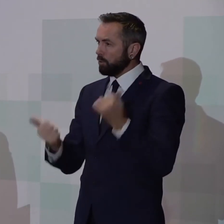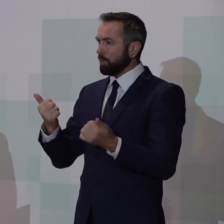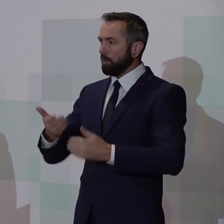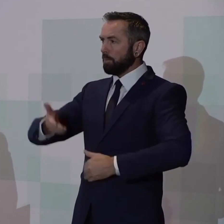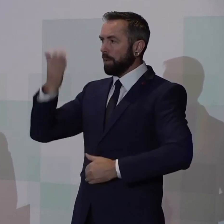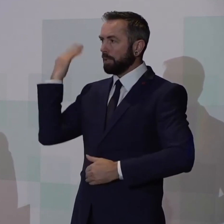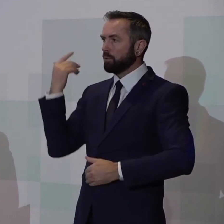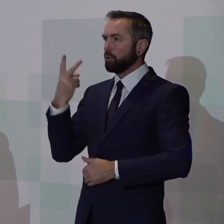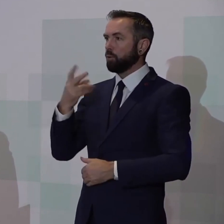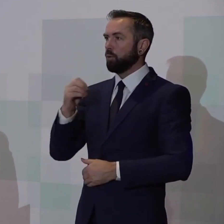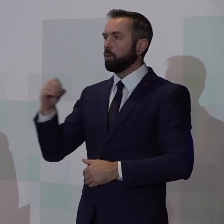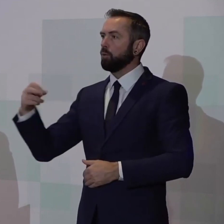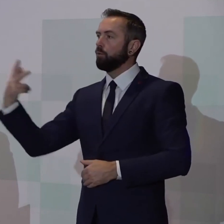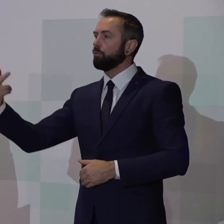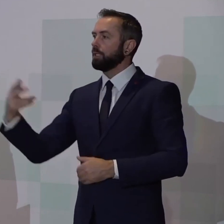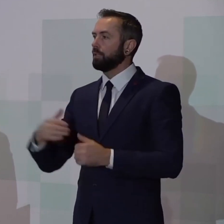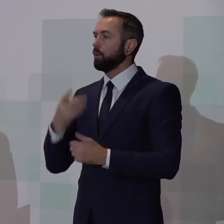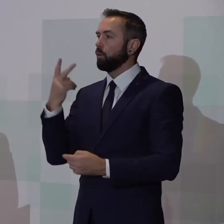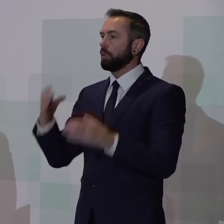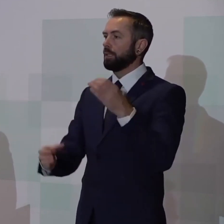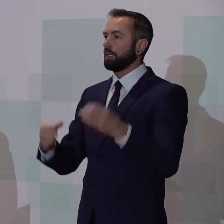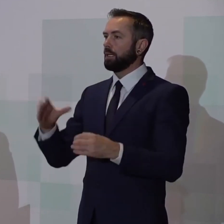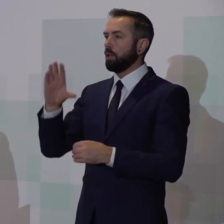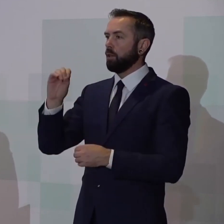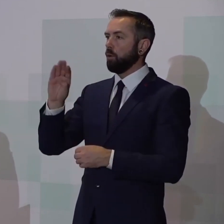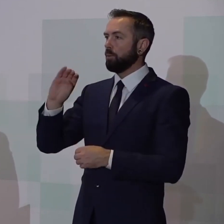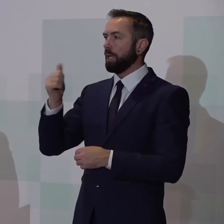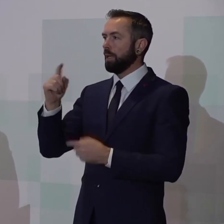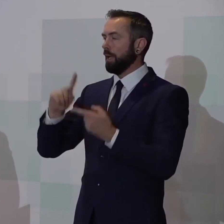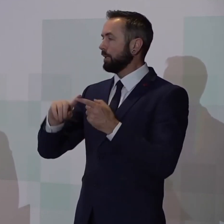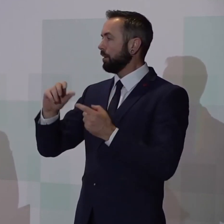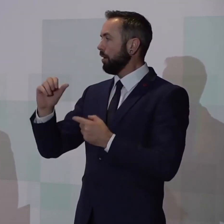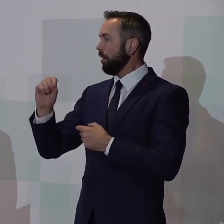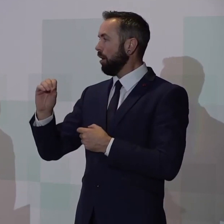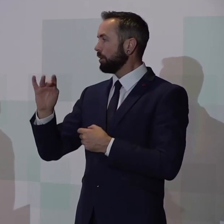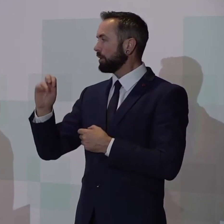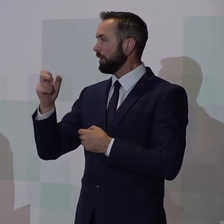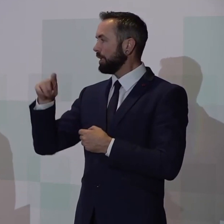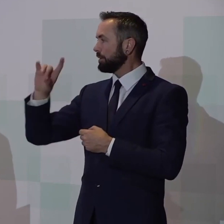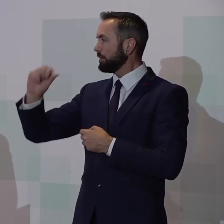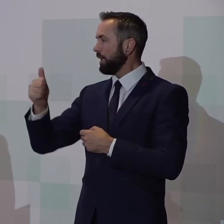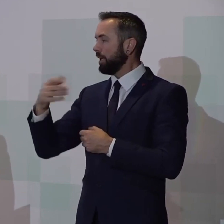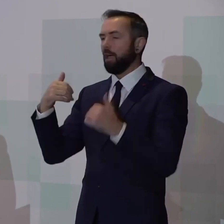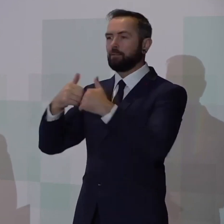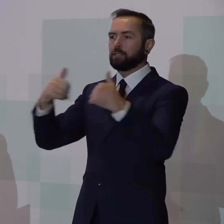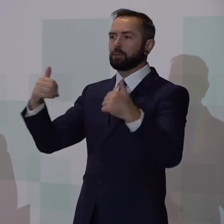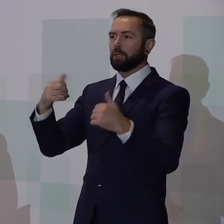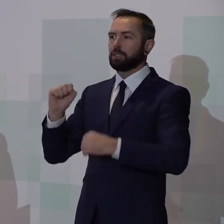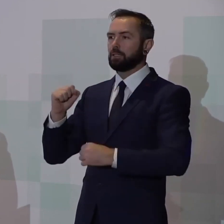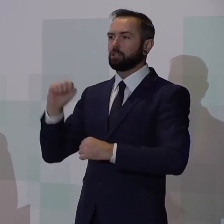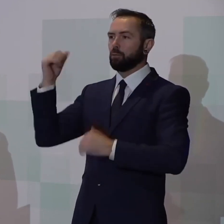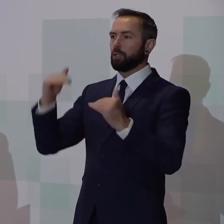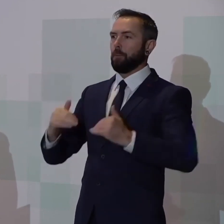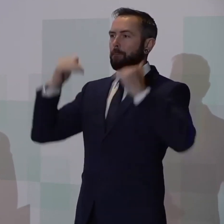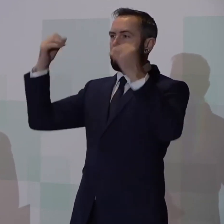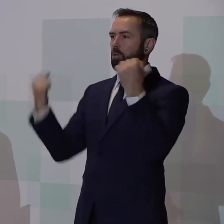to 2003, a case, Lobe and Osayende, there you had a split Supreme Court that was